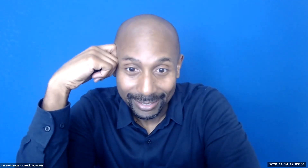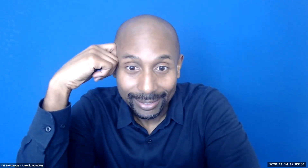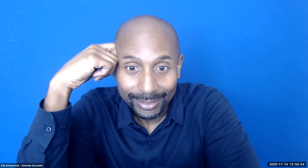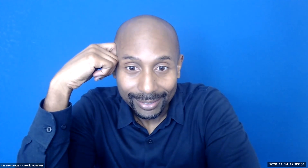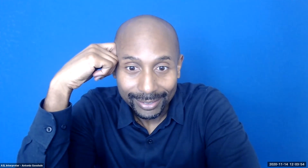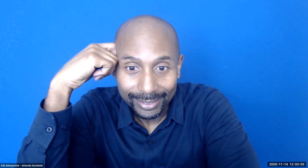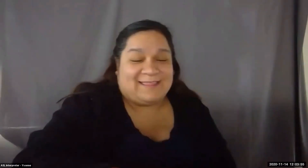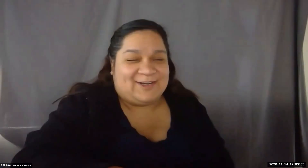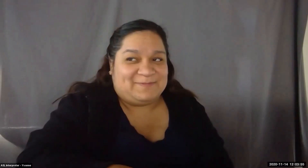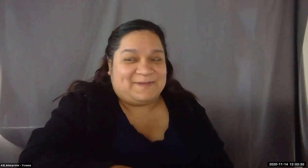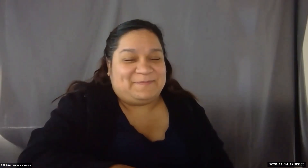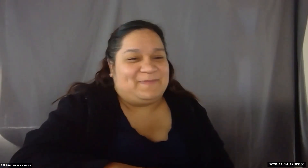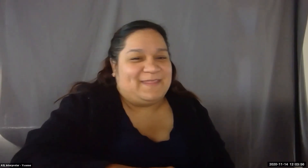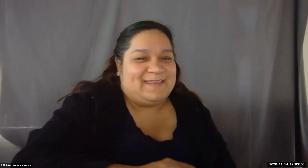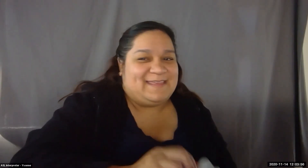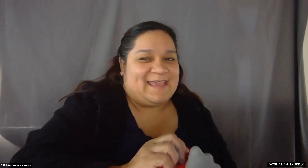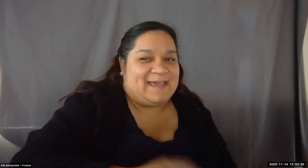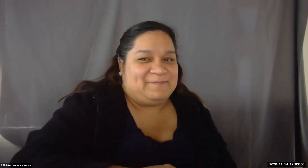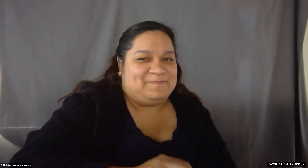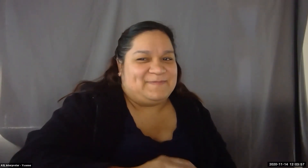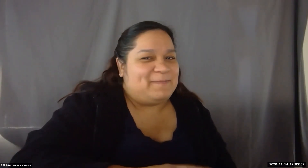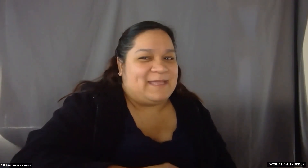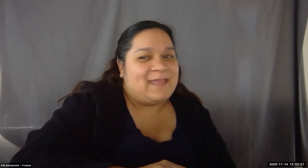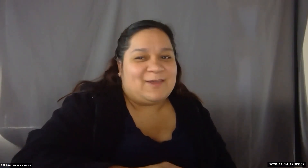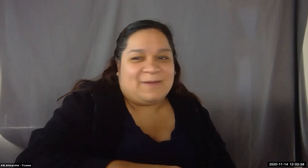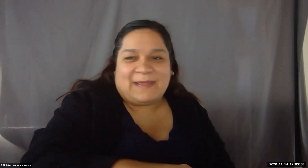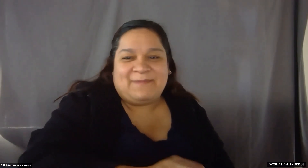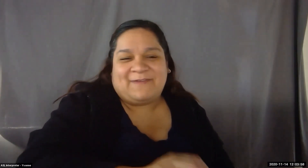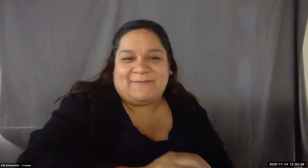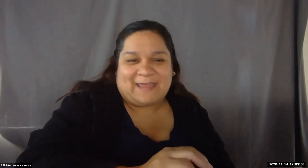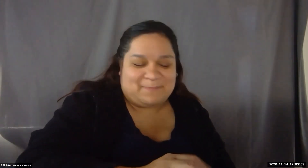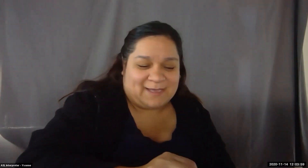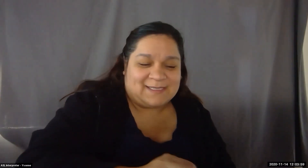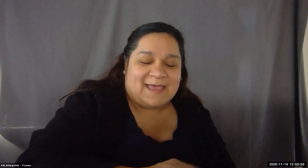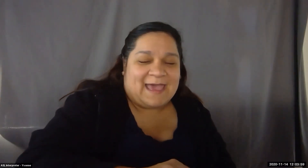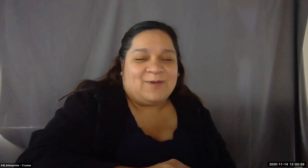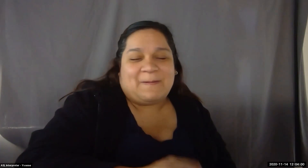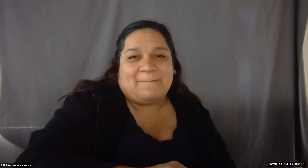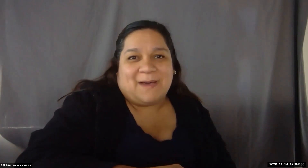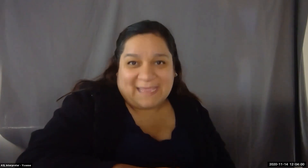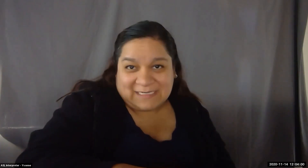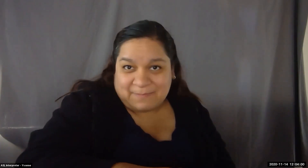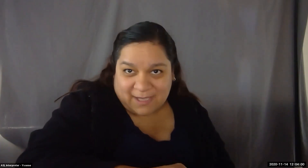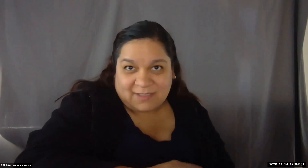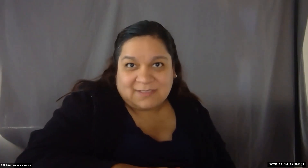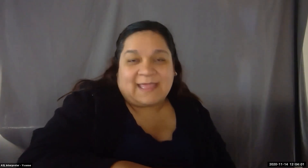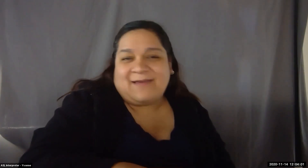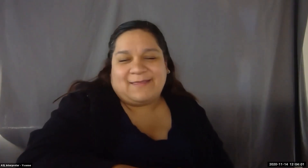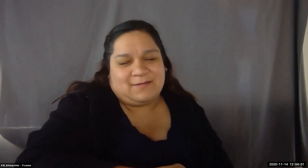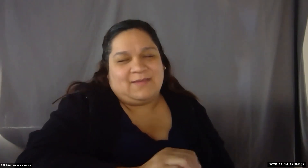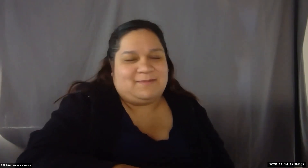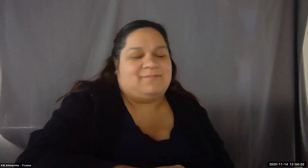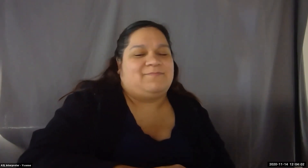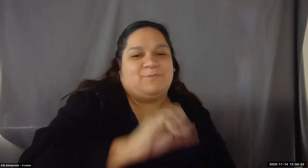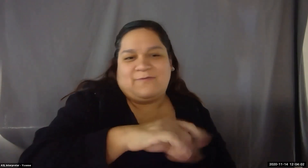and we were looking at it later. Yeah, I'm like, yeah, no, I'm not a big fan of bugs. I don't mind bugs. Like, I'll